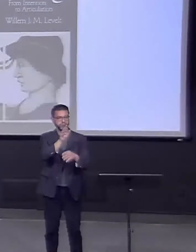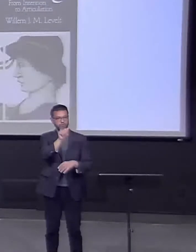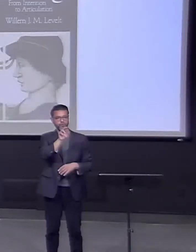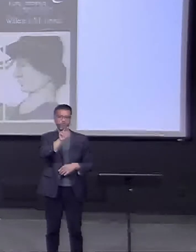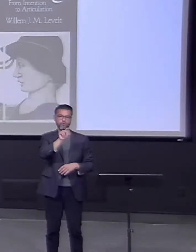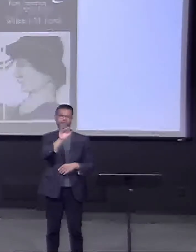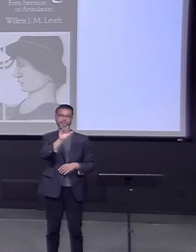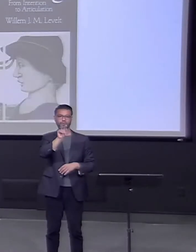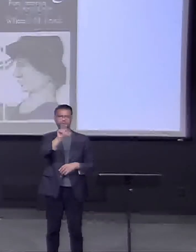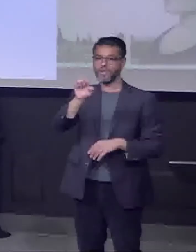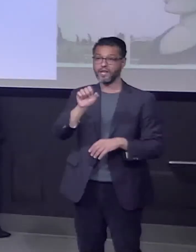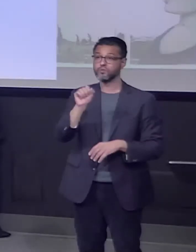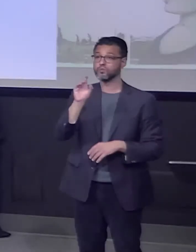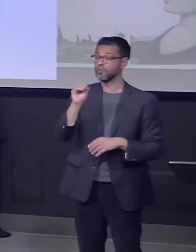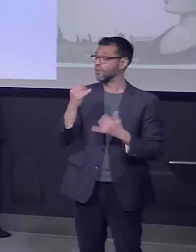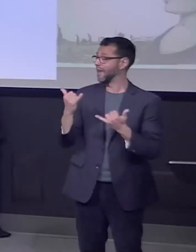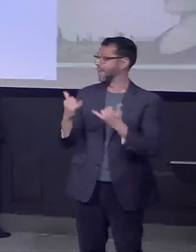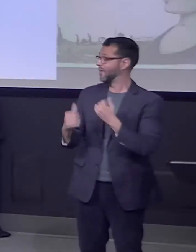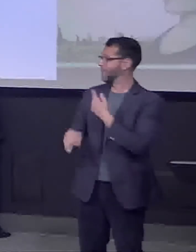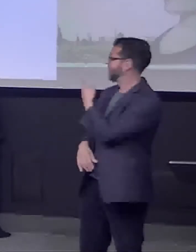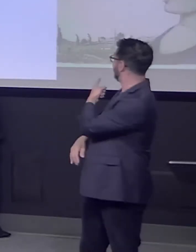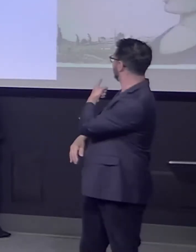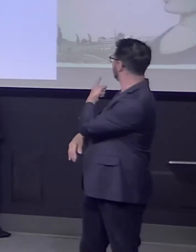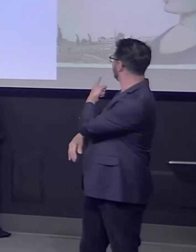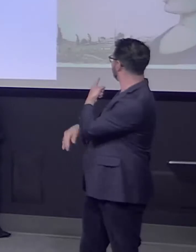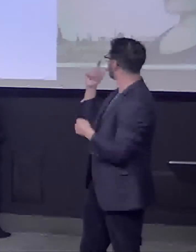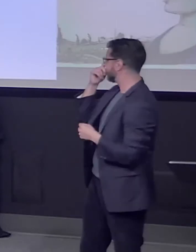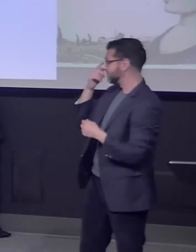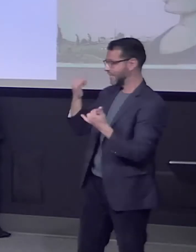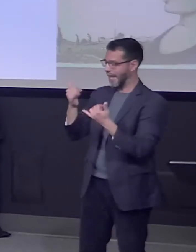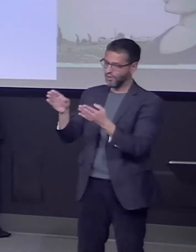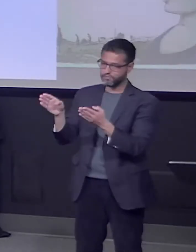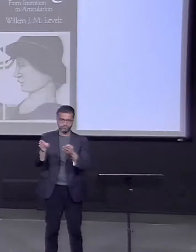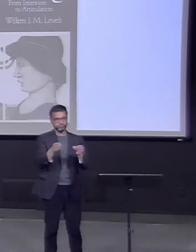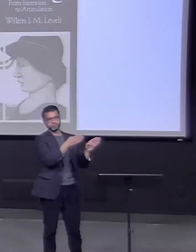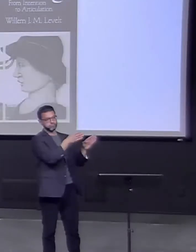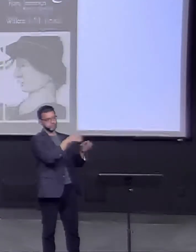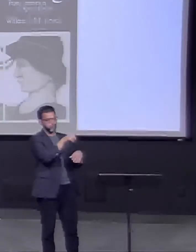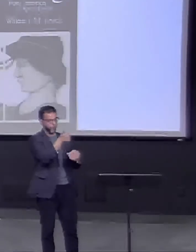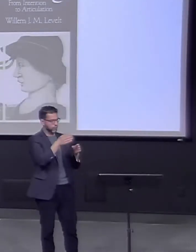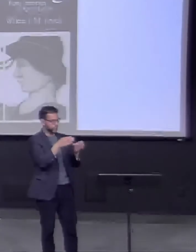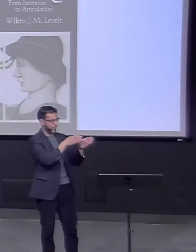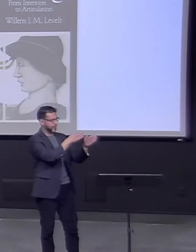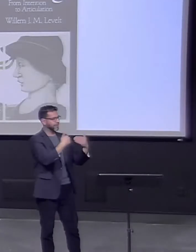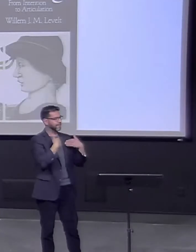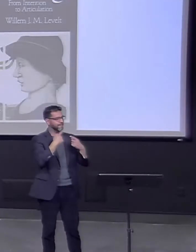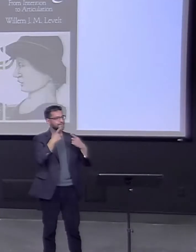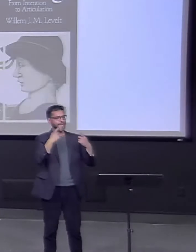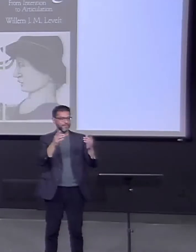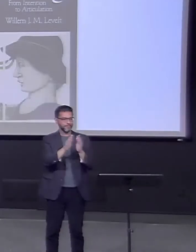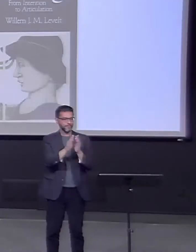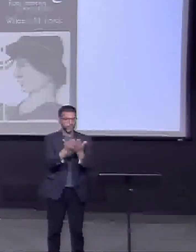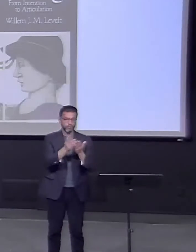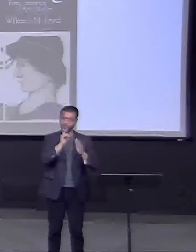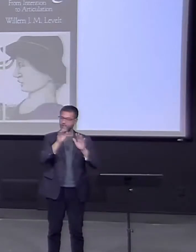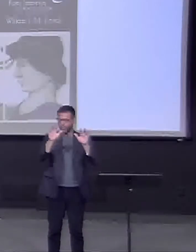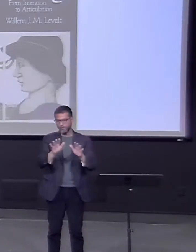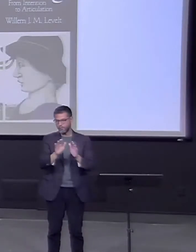So this now goes into another direction. There's a really famous book and a wonderful book to